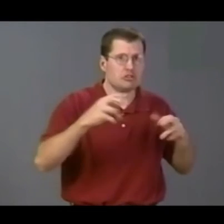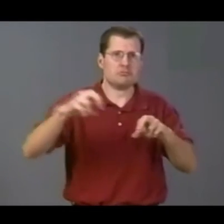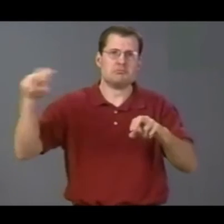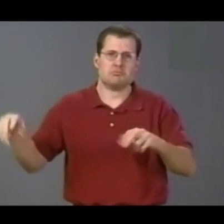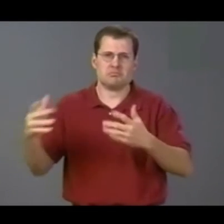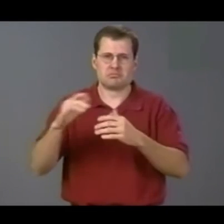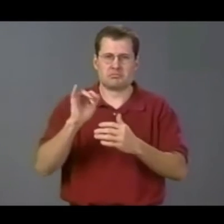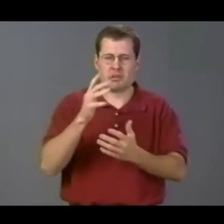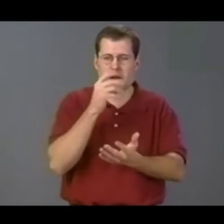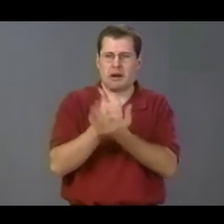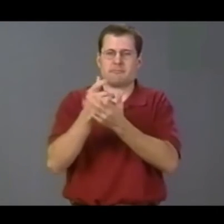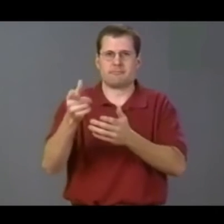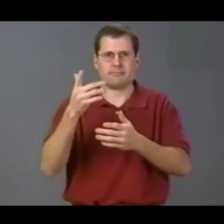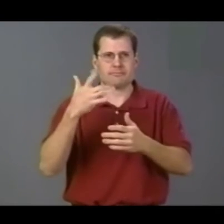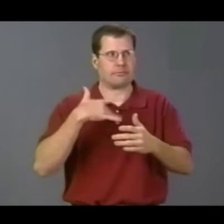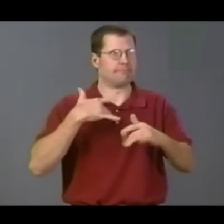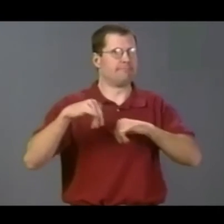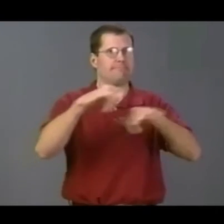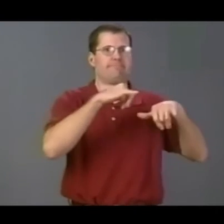eating,